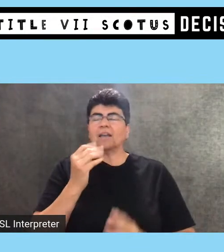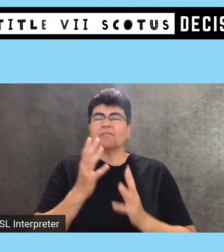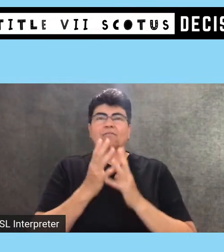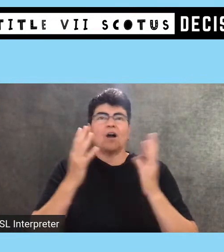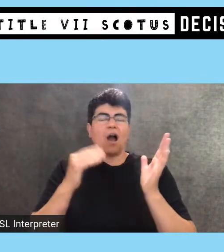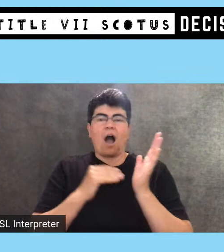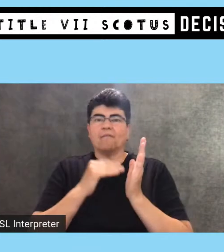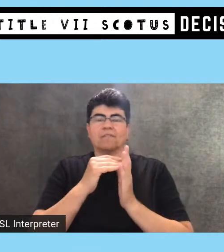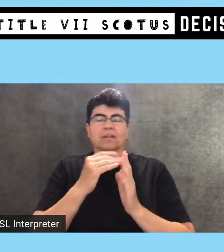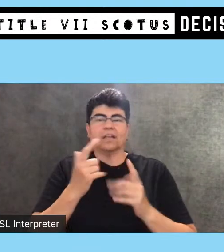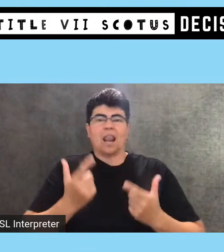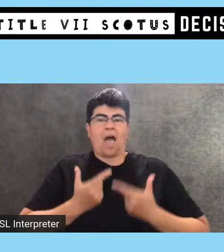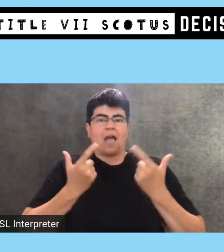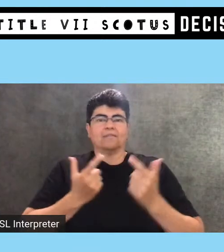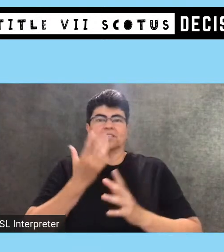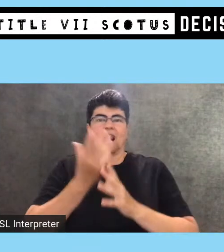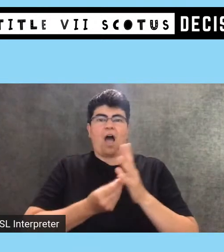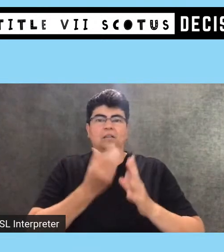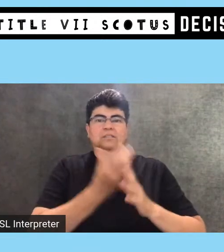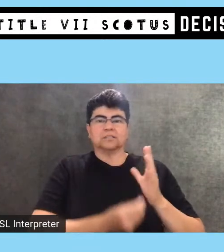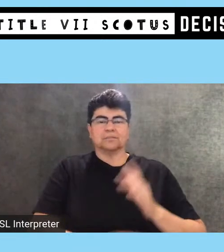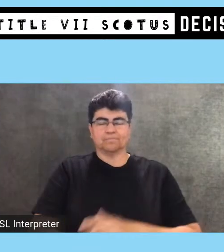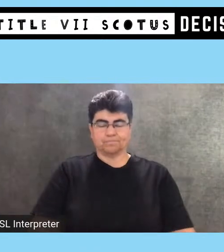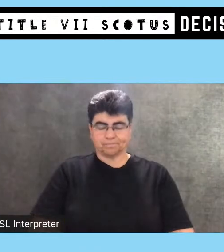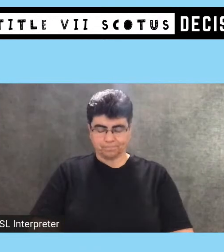lives lost.